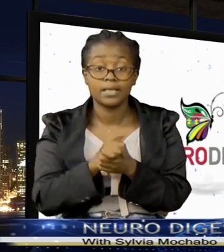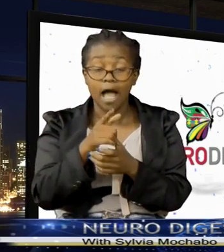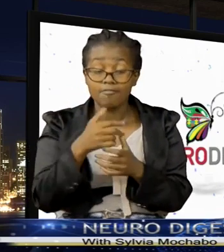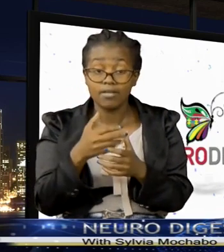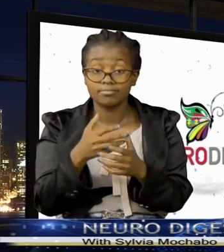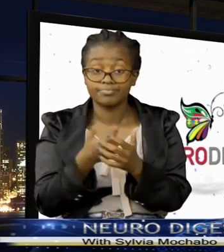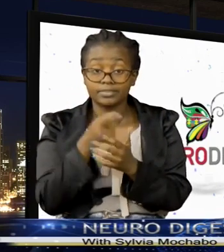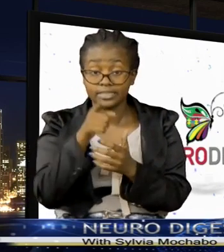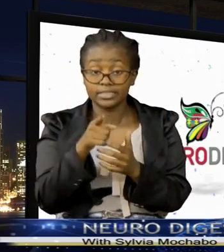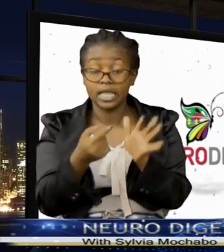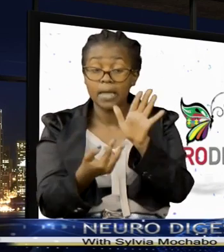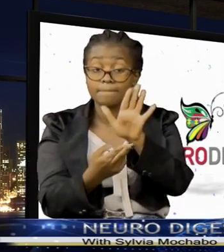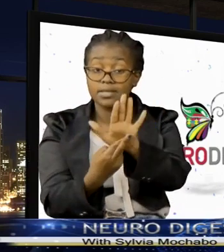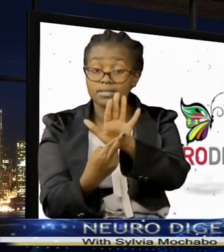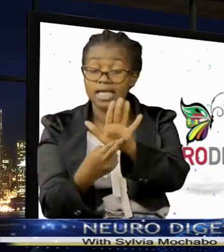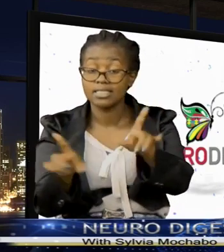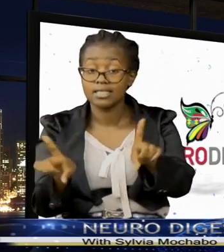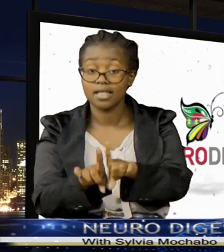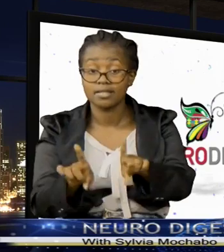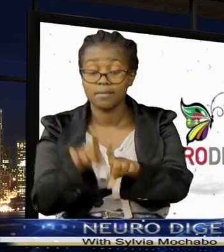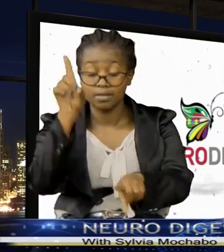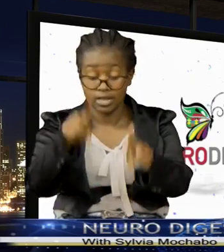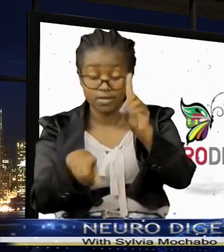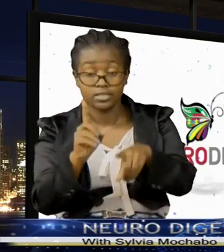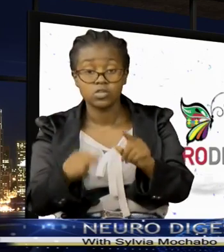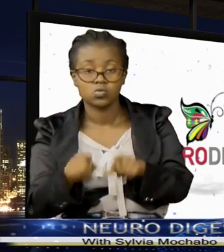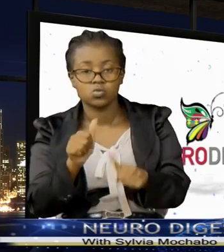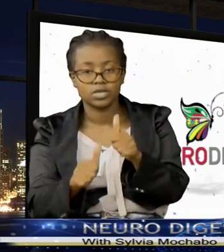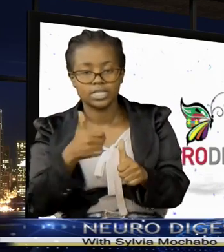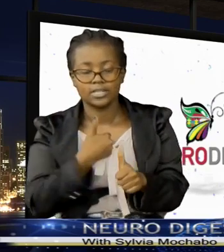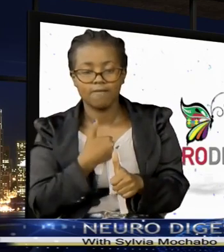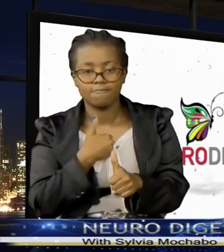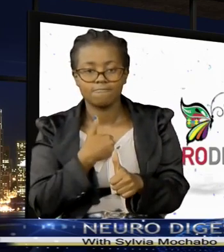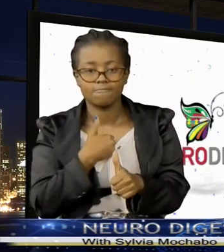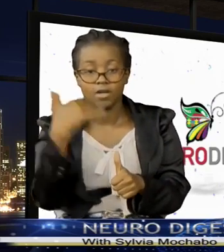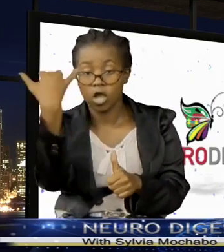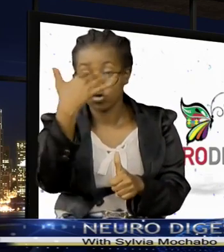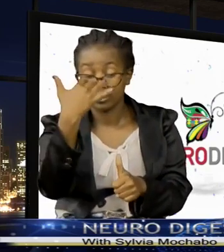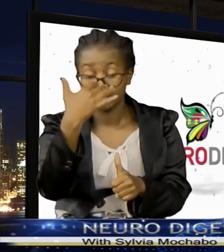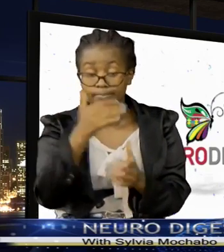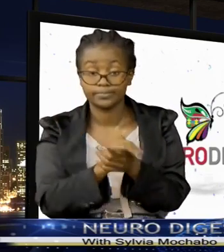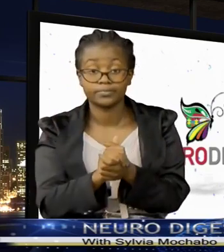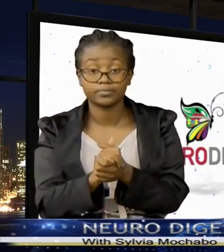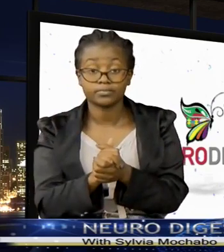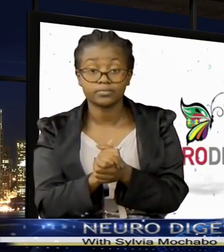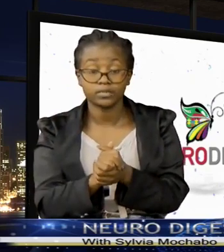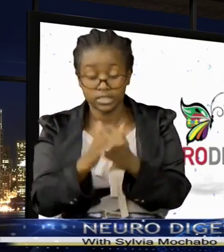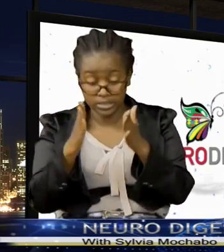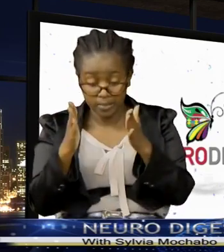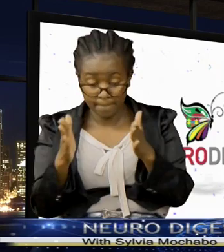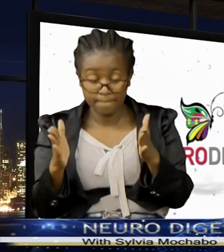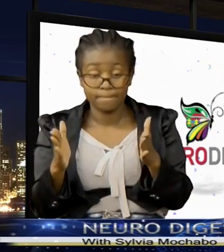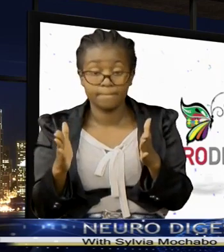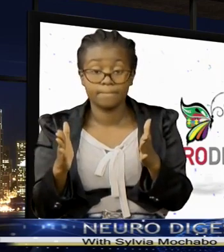puzzle. This also represents the same diversity that it has. Autism covers a span